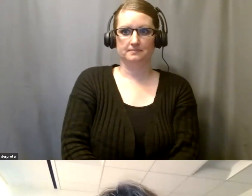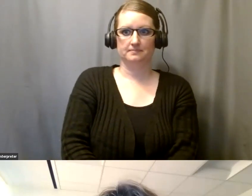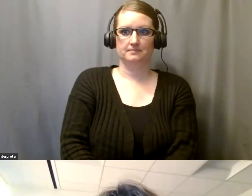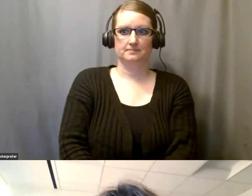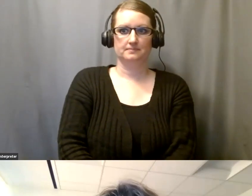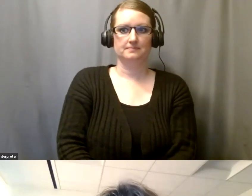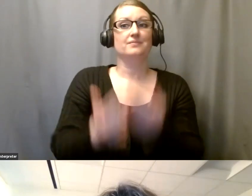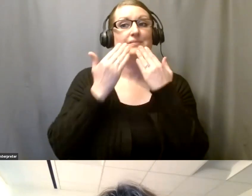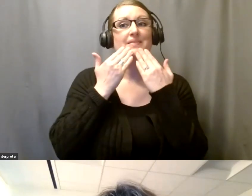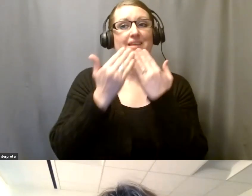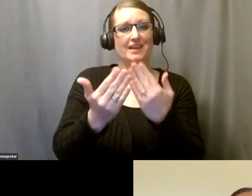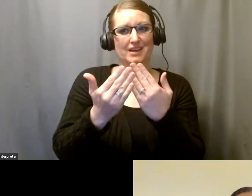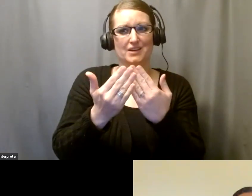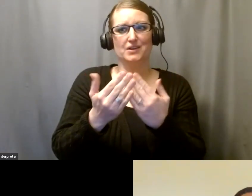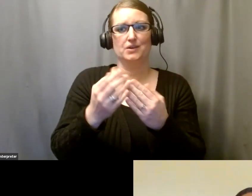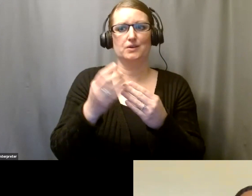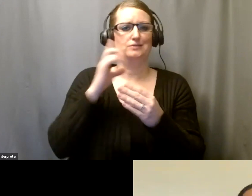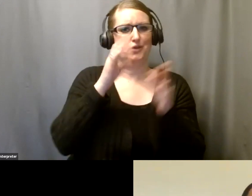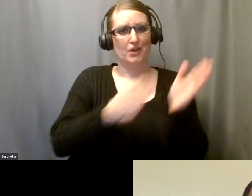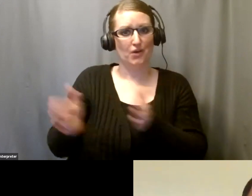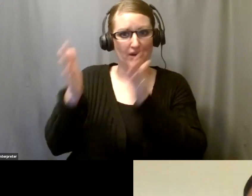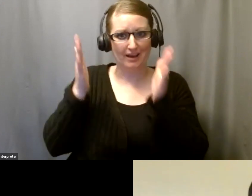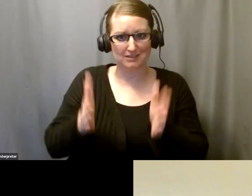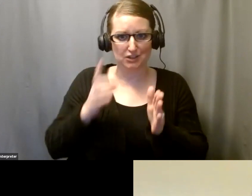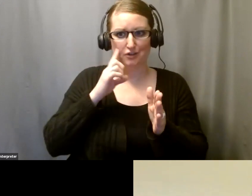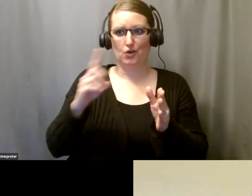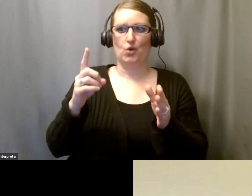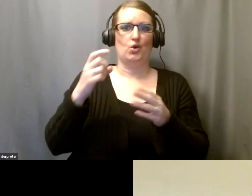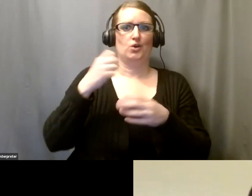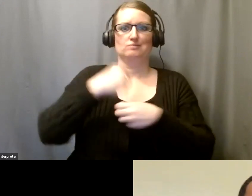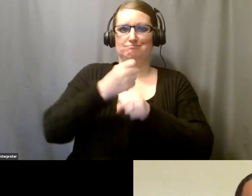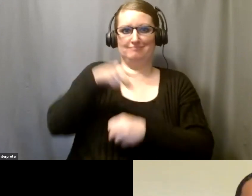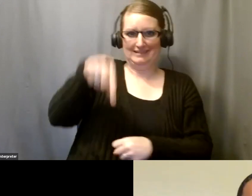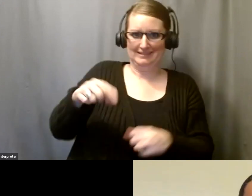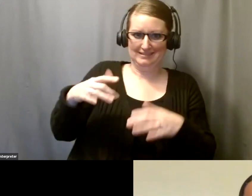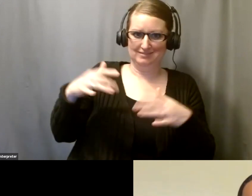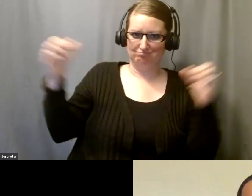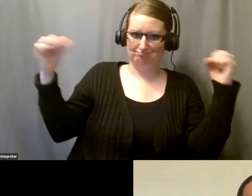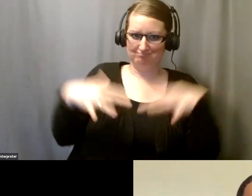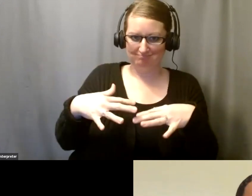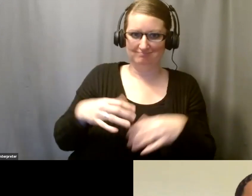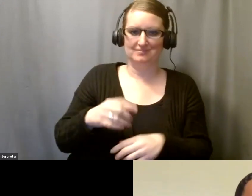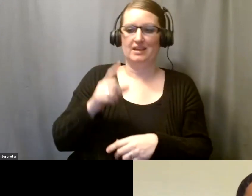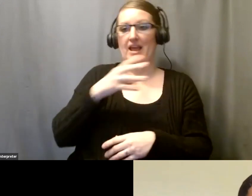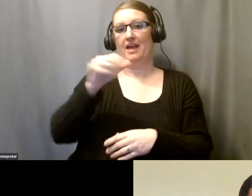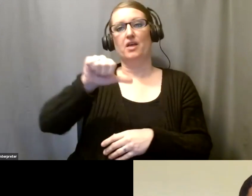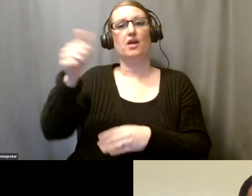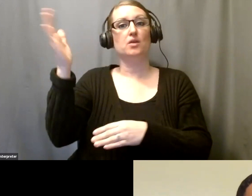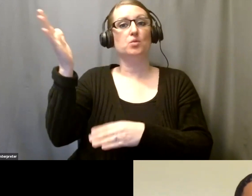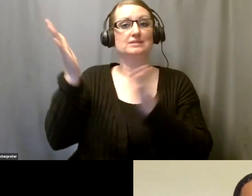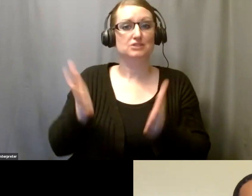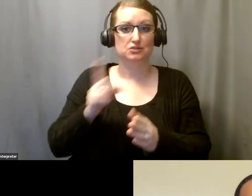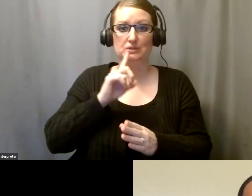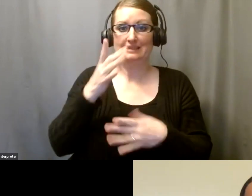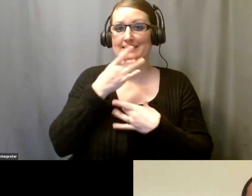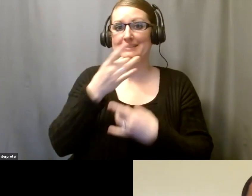Thank you, Angela, and thank you to the organizers for putting all this together, and to the other presenters. It's been a really interesting